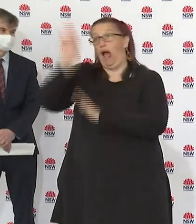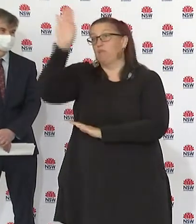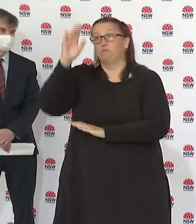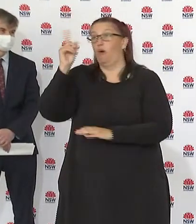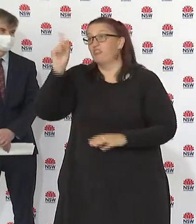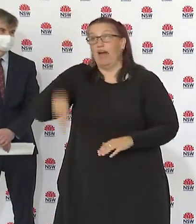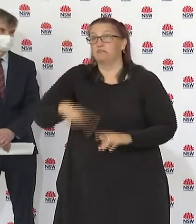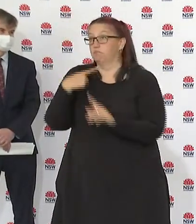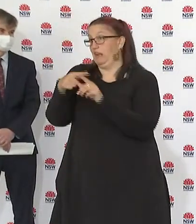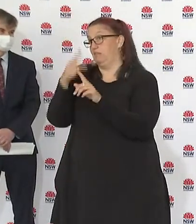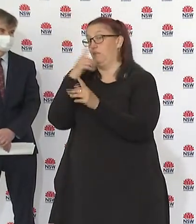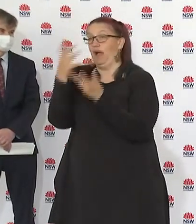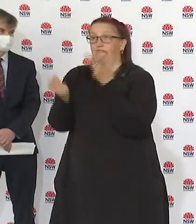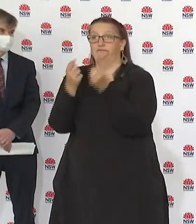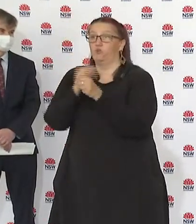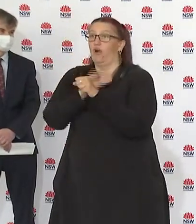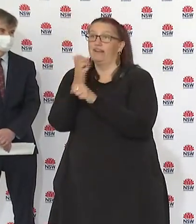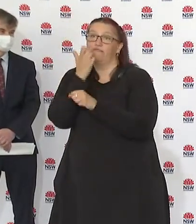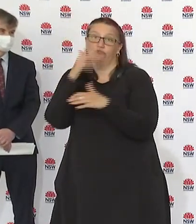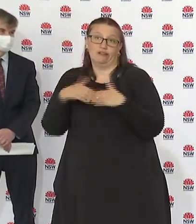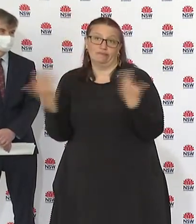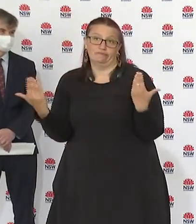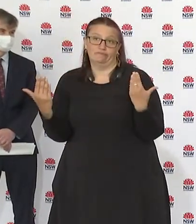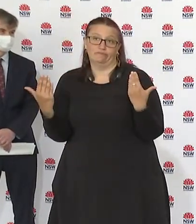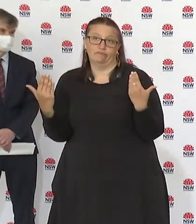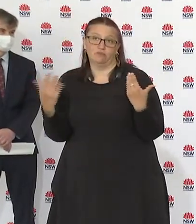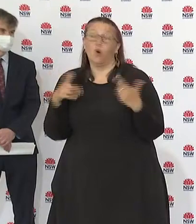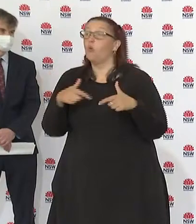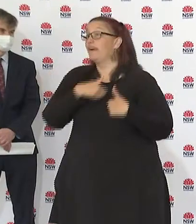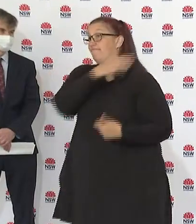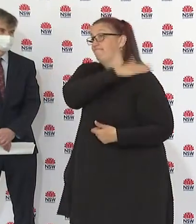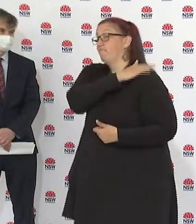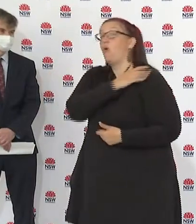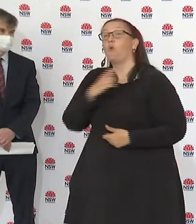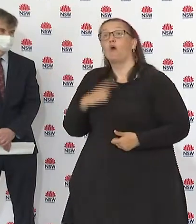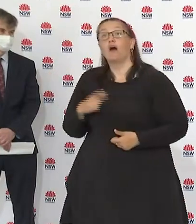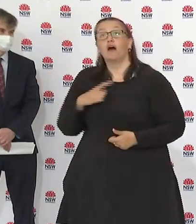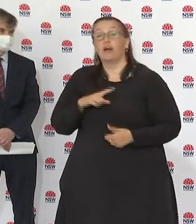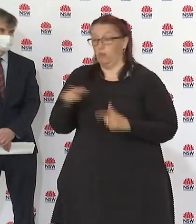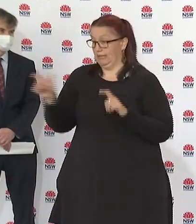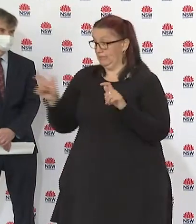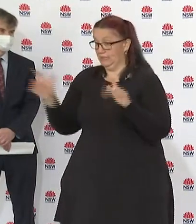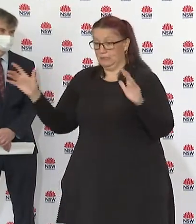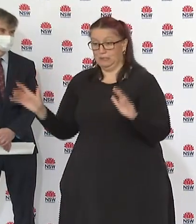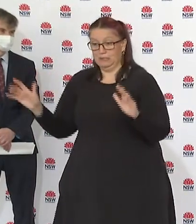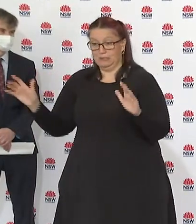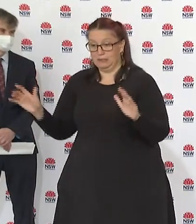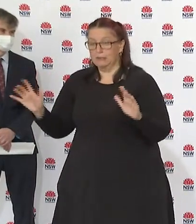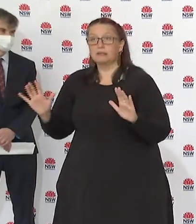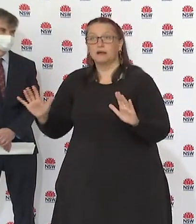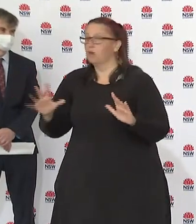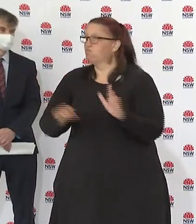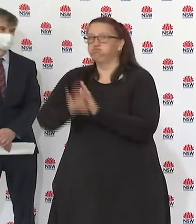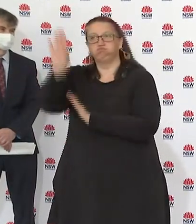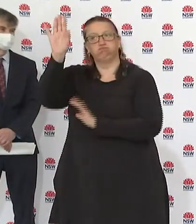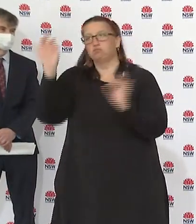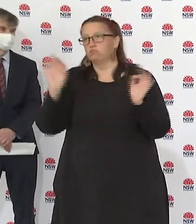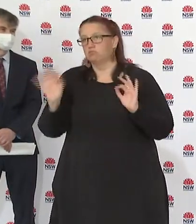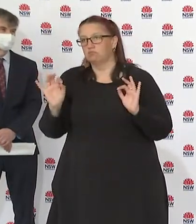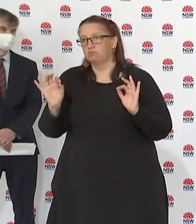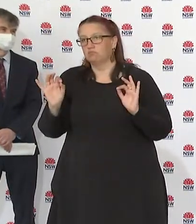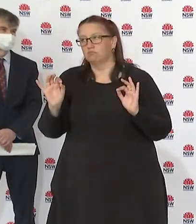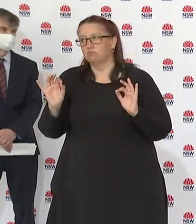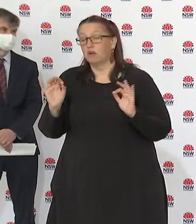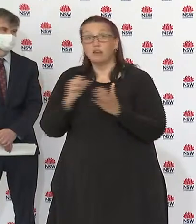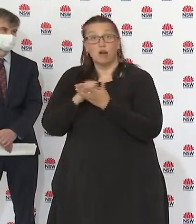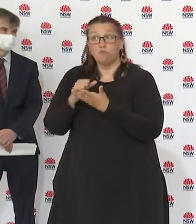kept the numbers at bay to this extent is something I want to thank the contact tracers and everybody in health. But are they where we want them to be to lift the